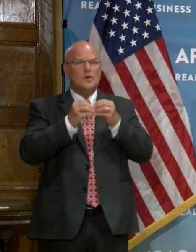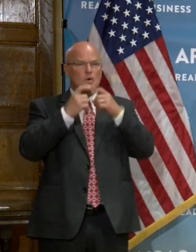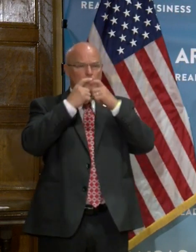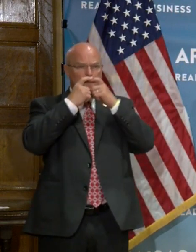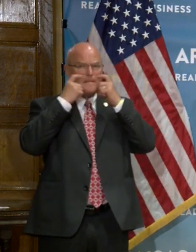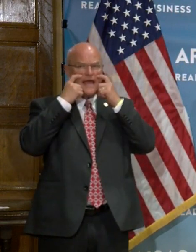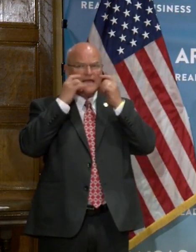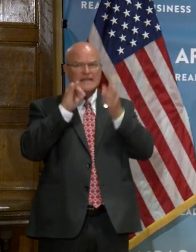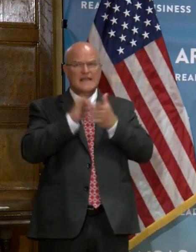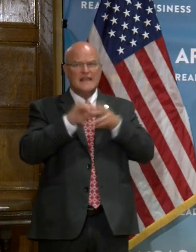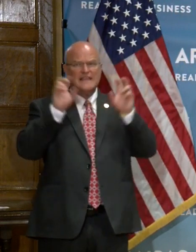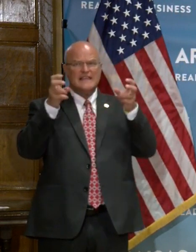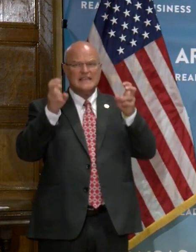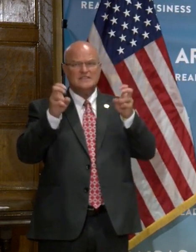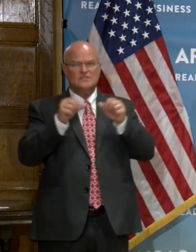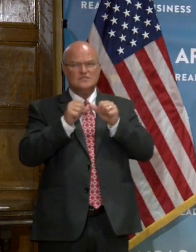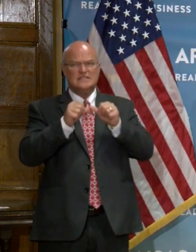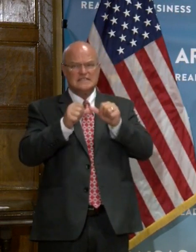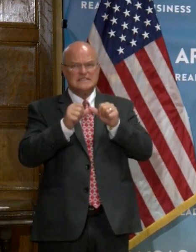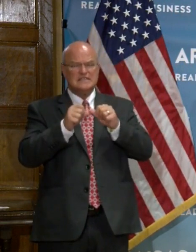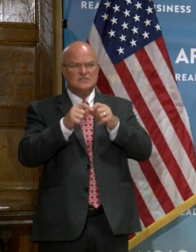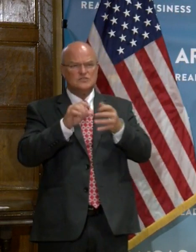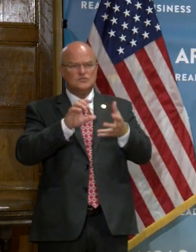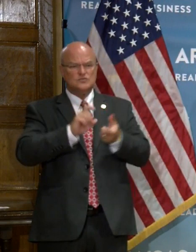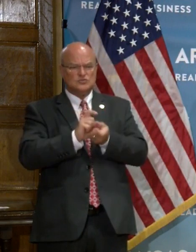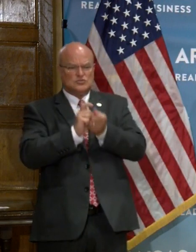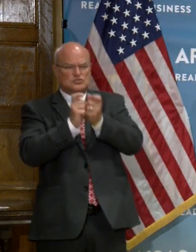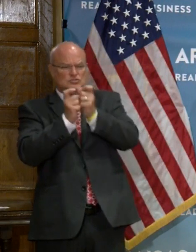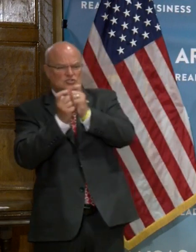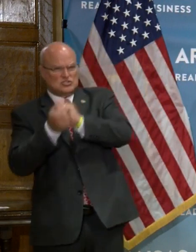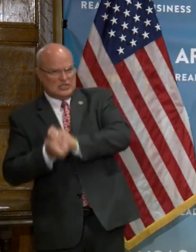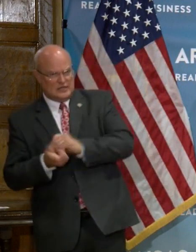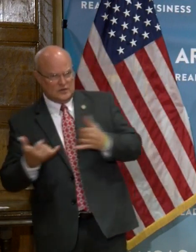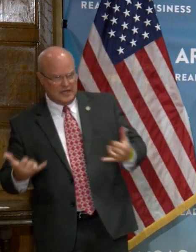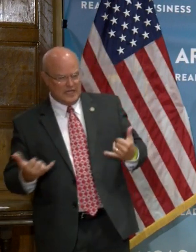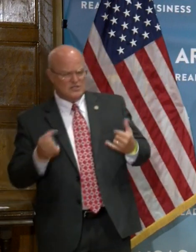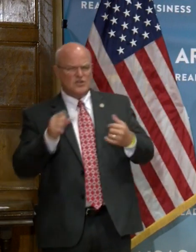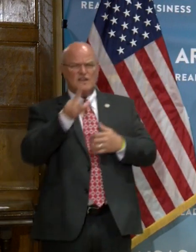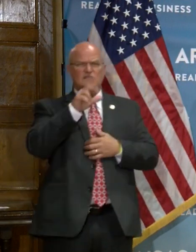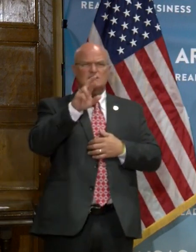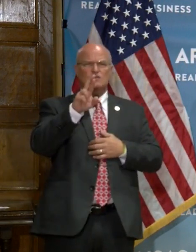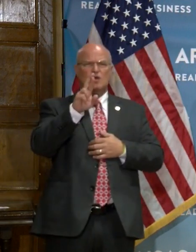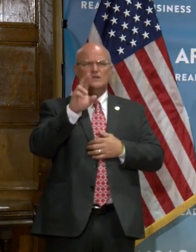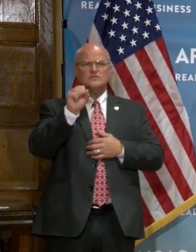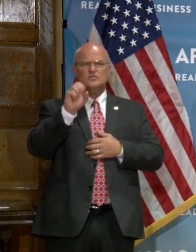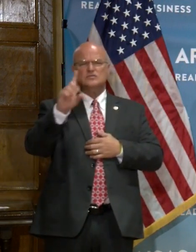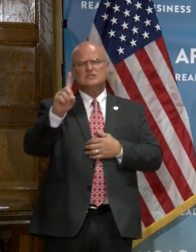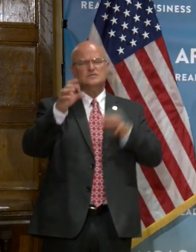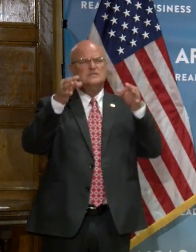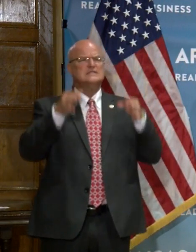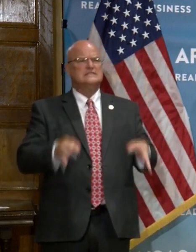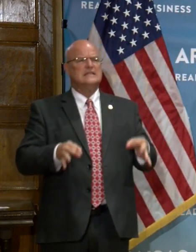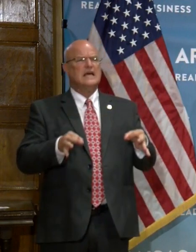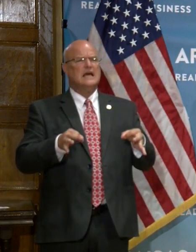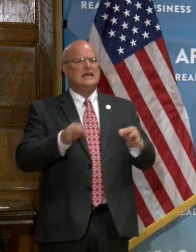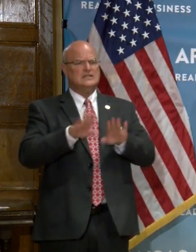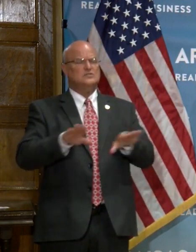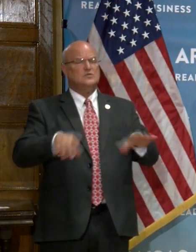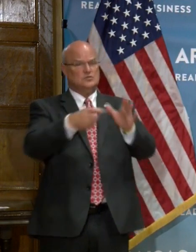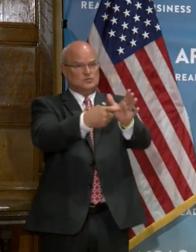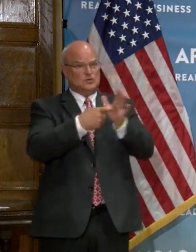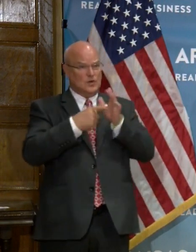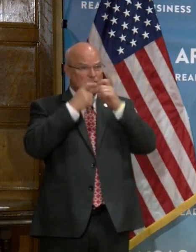that the issue's continuing to evolve, and so if the Little Rock School District decides that children should